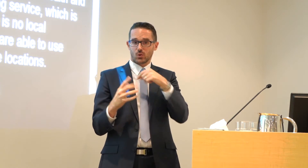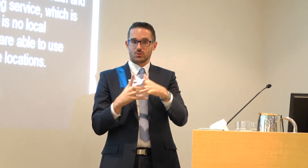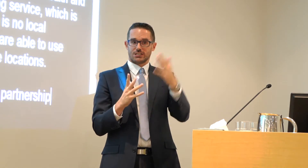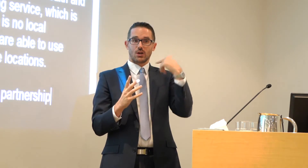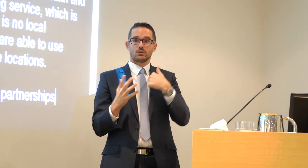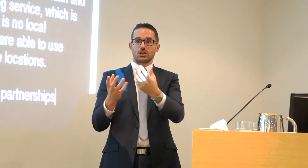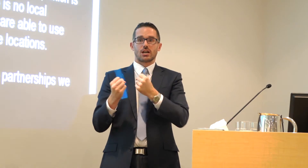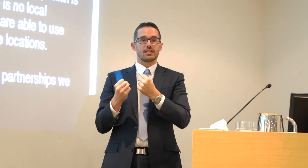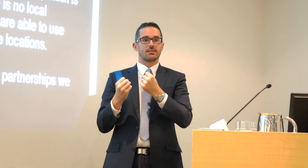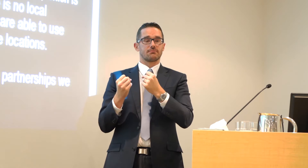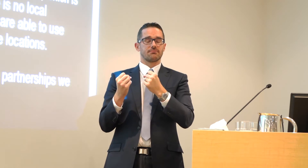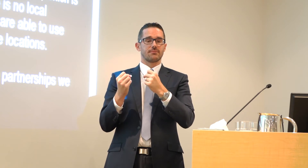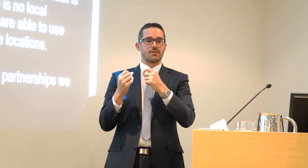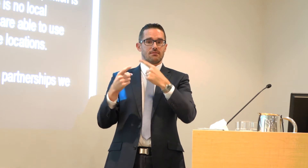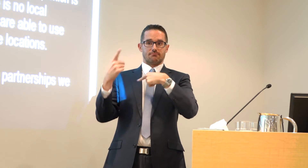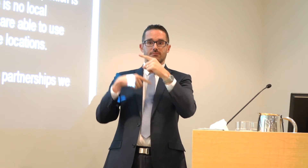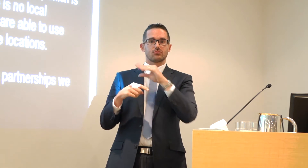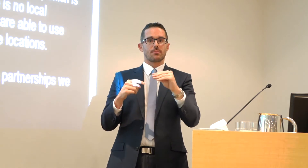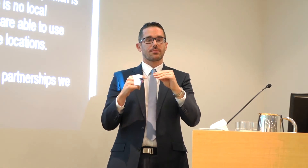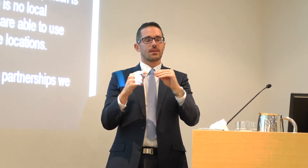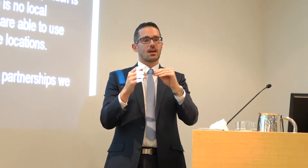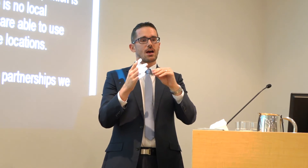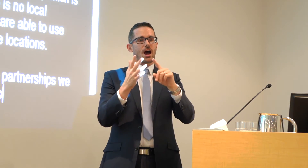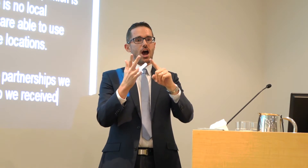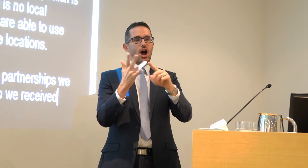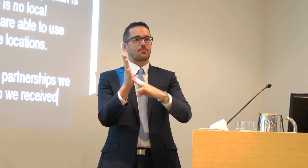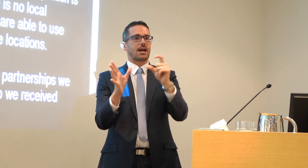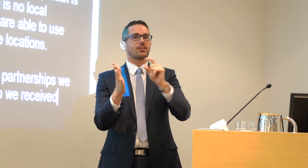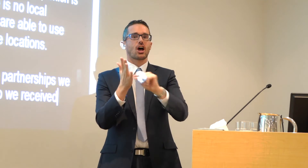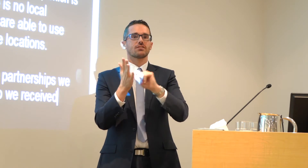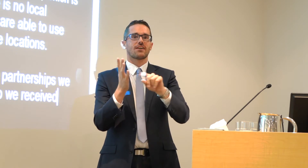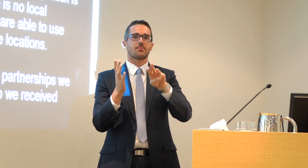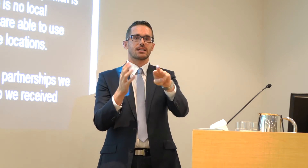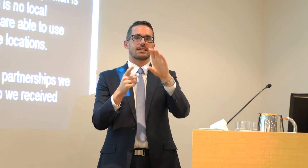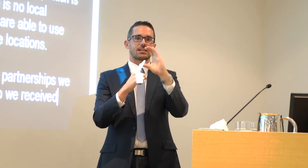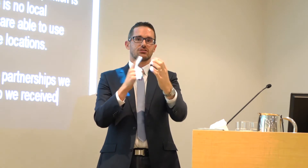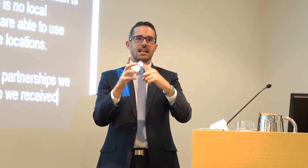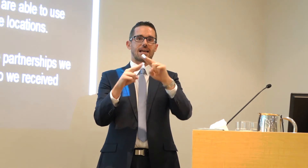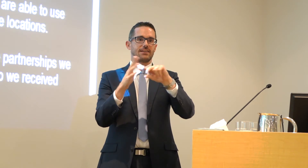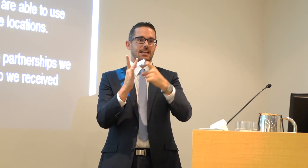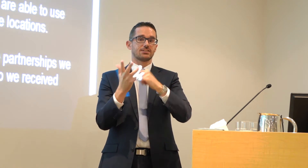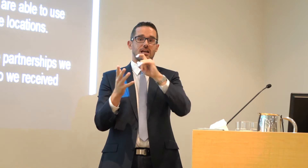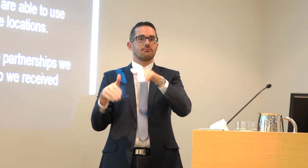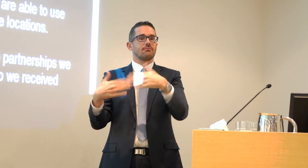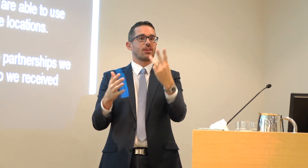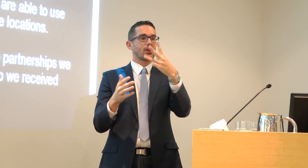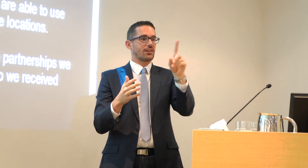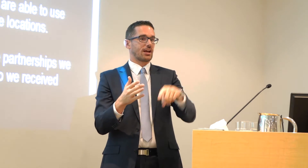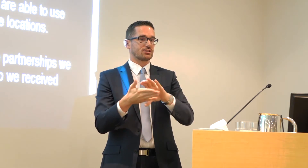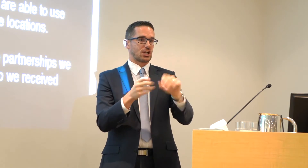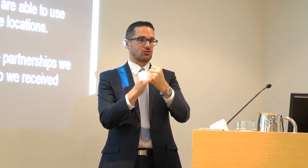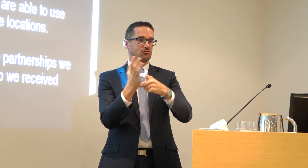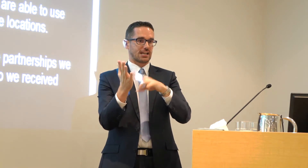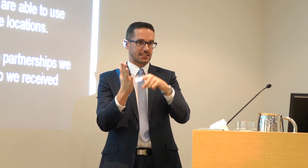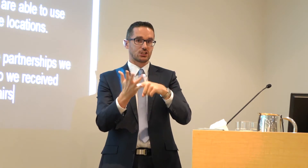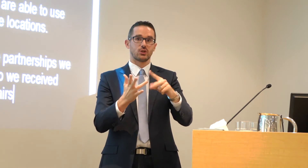with the Victorian government. A few weeks ago, we received information from OMAC, the Office of Multicultural Affairs, that they will